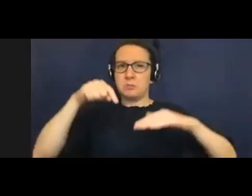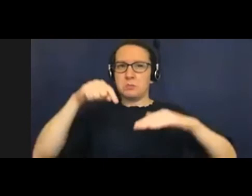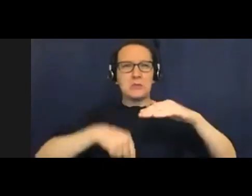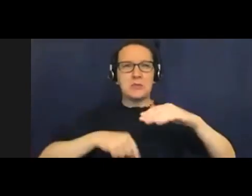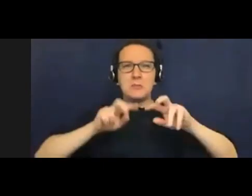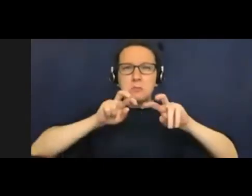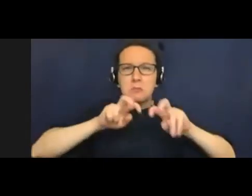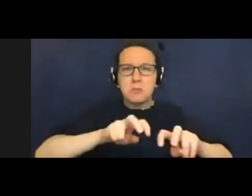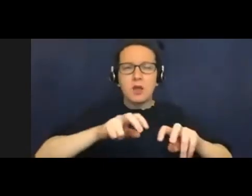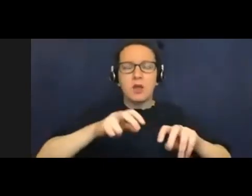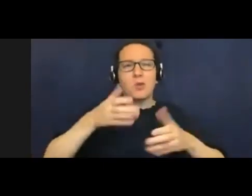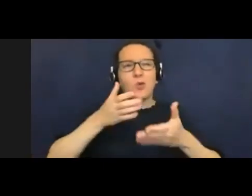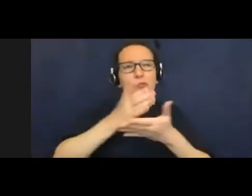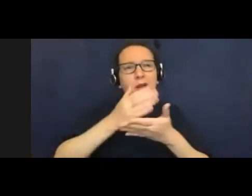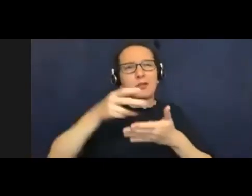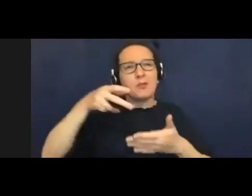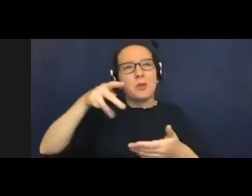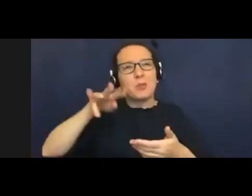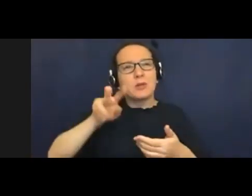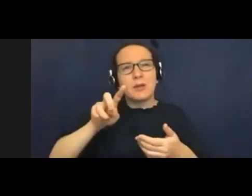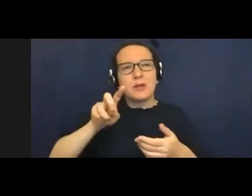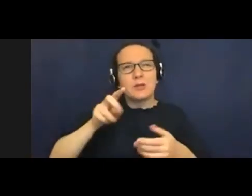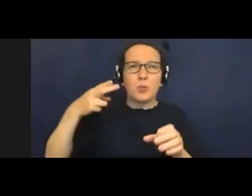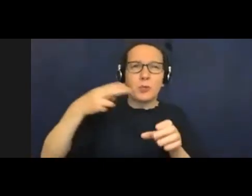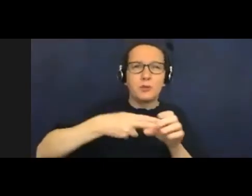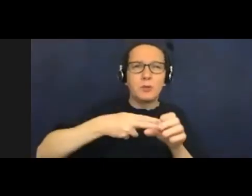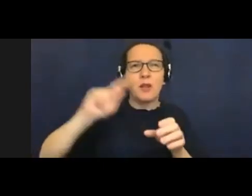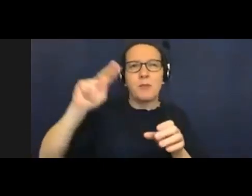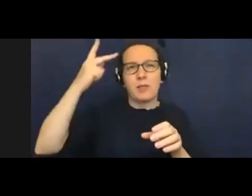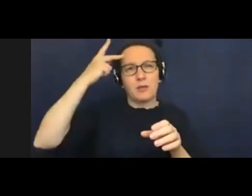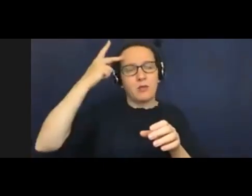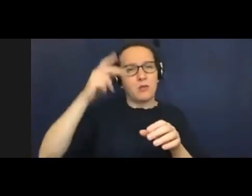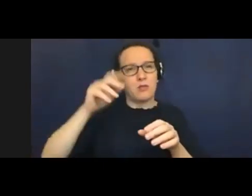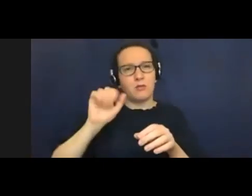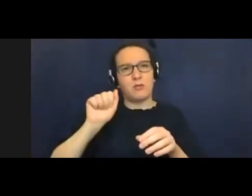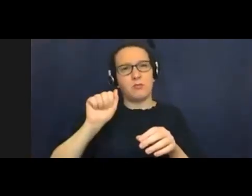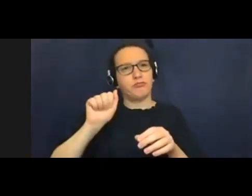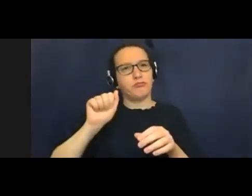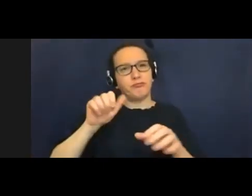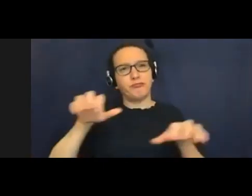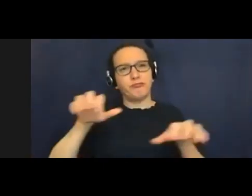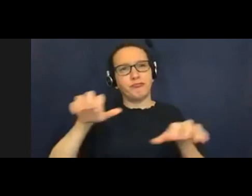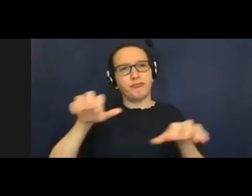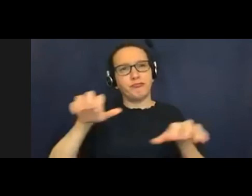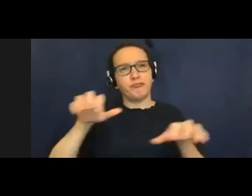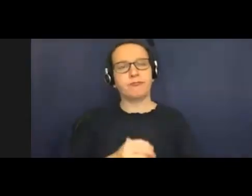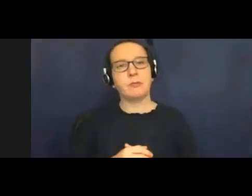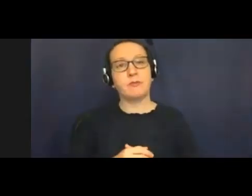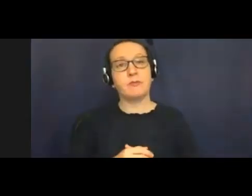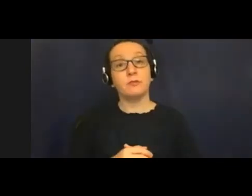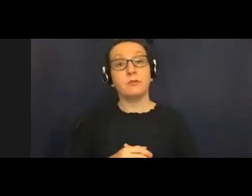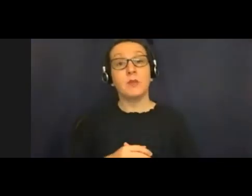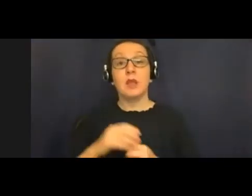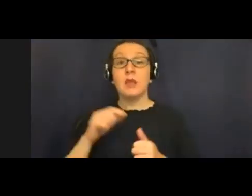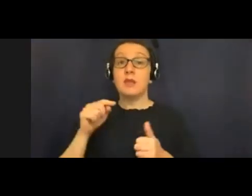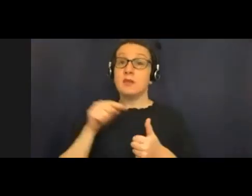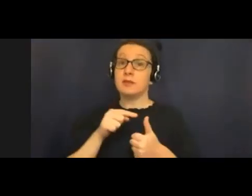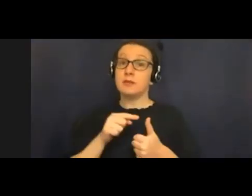of participating in public affairs. And we, let's say, in this very initial